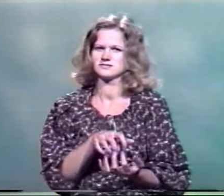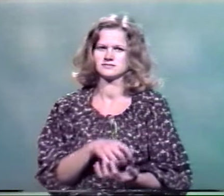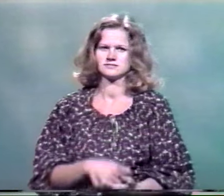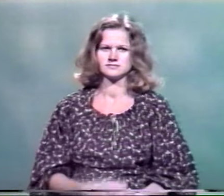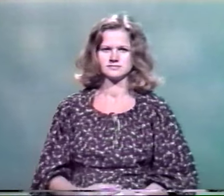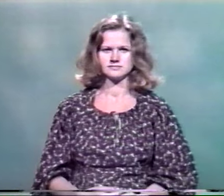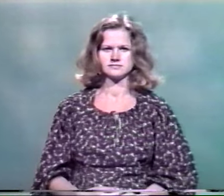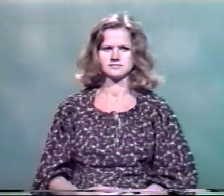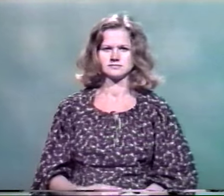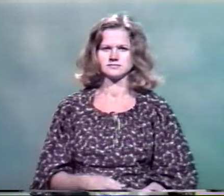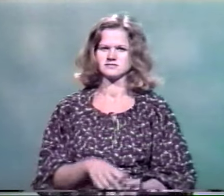Growl.